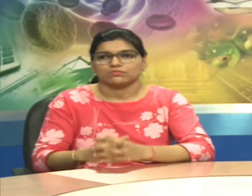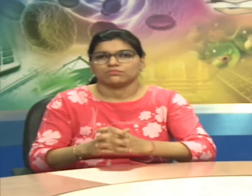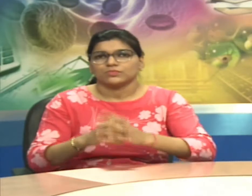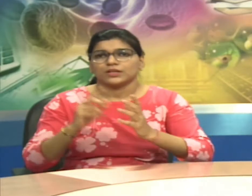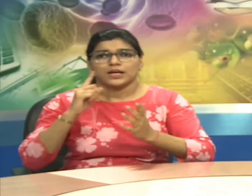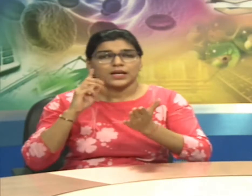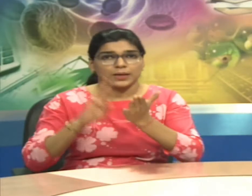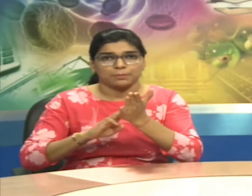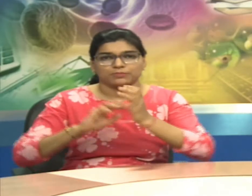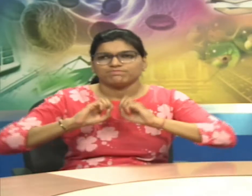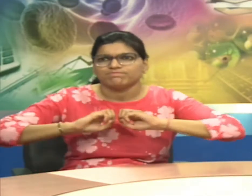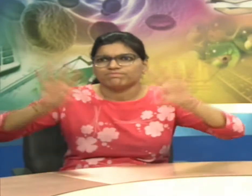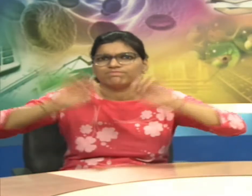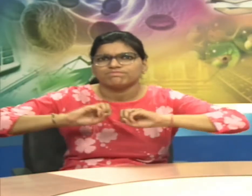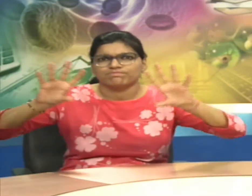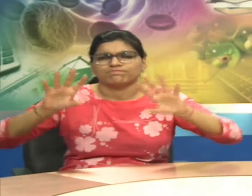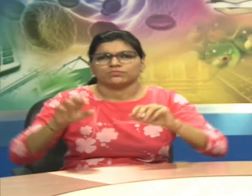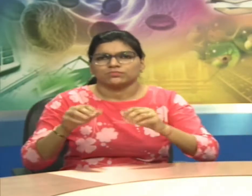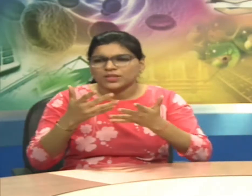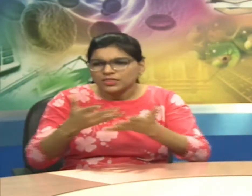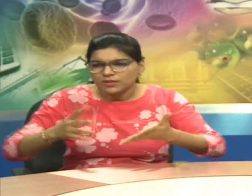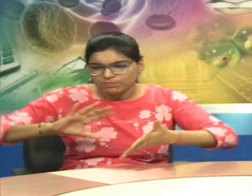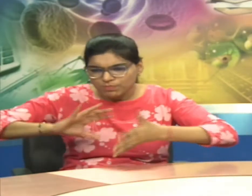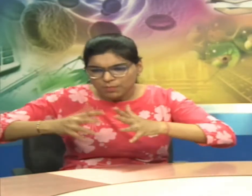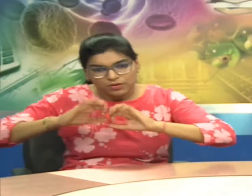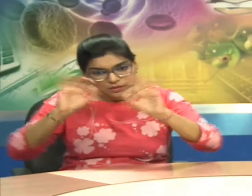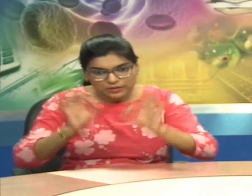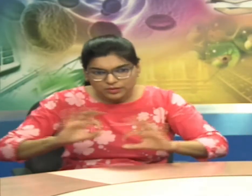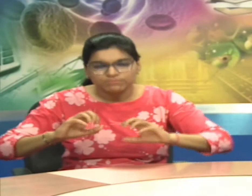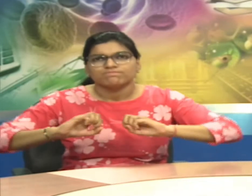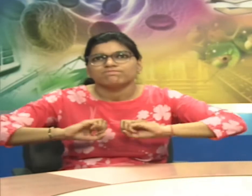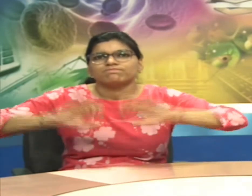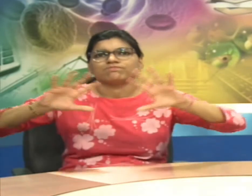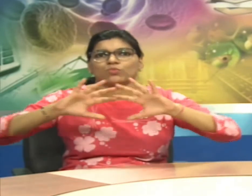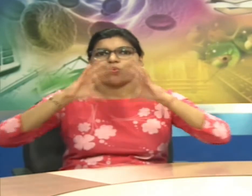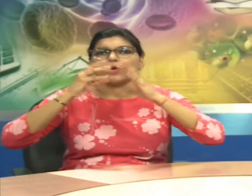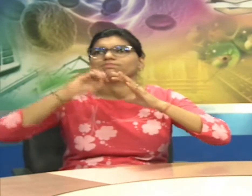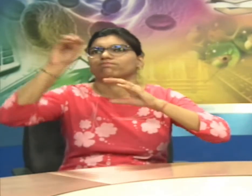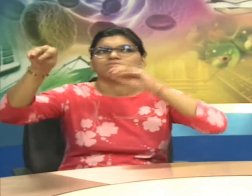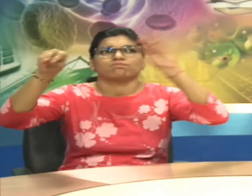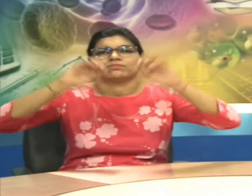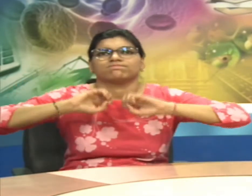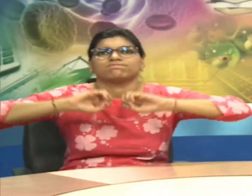Next word is import, which means things which are